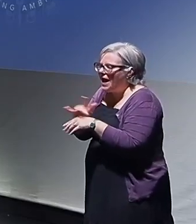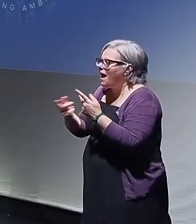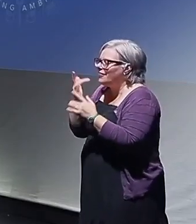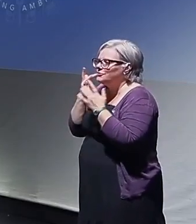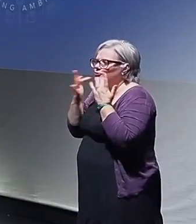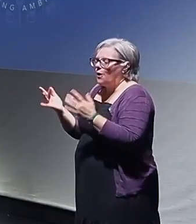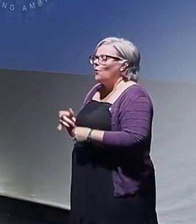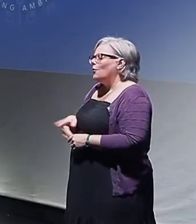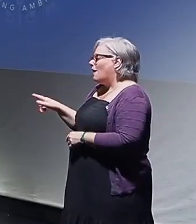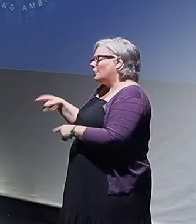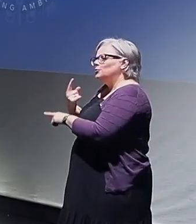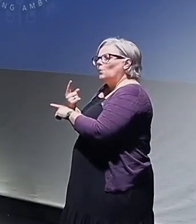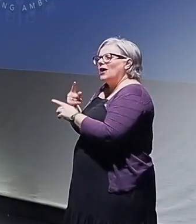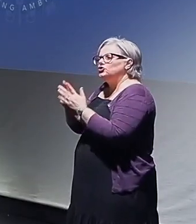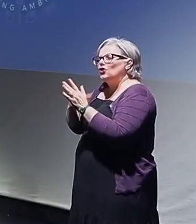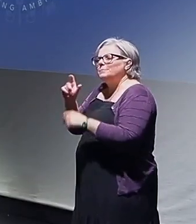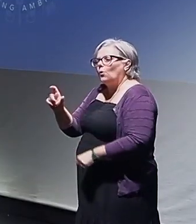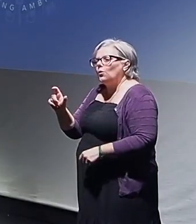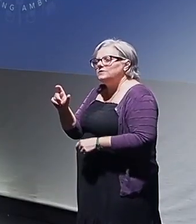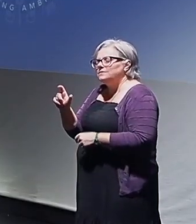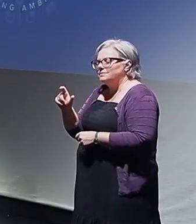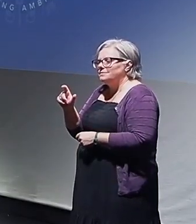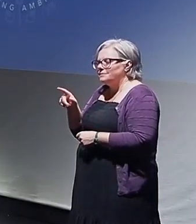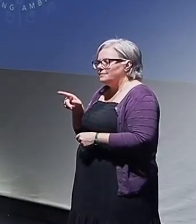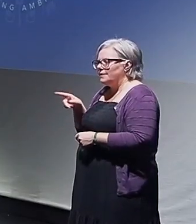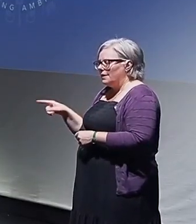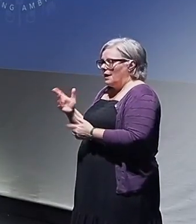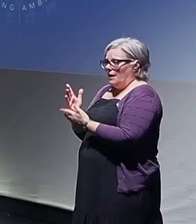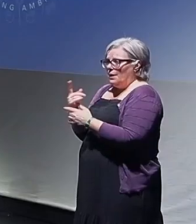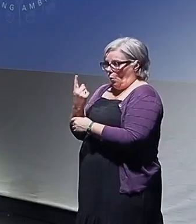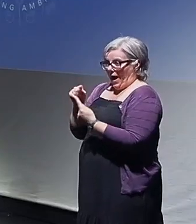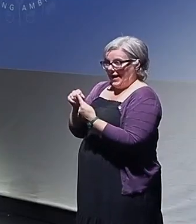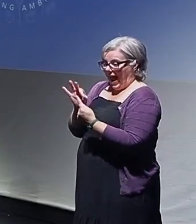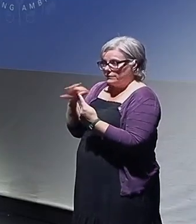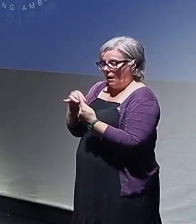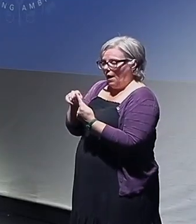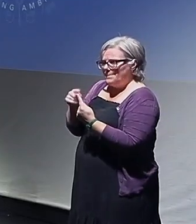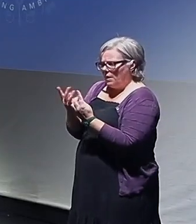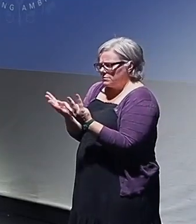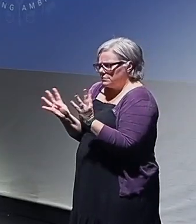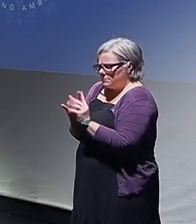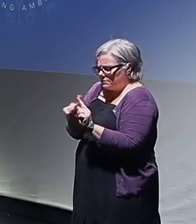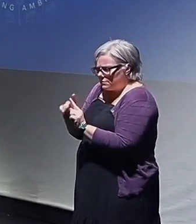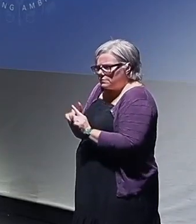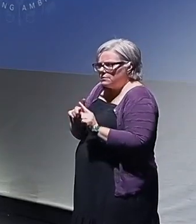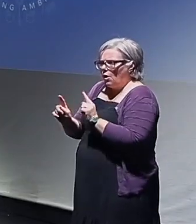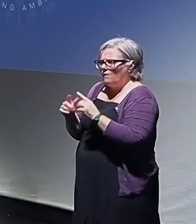about James Corden, obviously gone as great, but actually it was an incubator for a whole generation of amazing talent. Well, the fact is 20